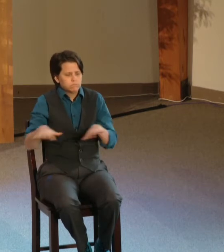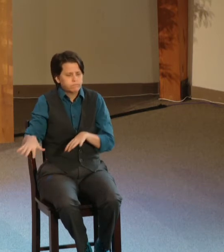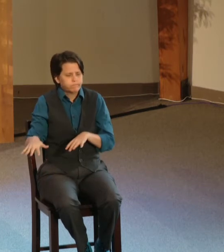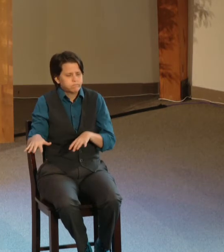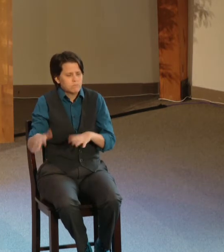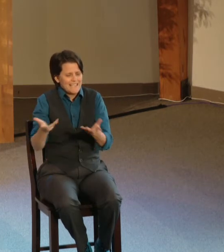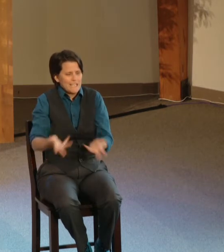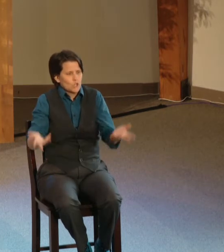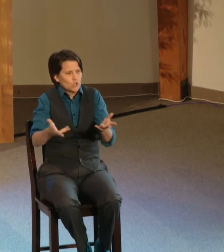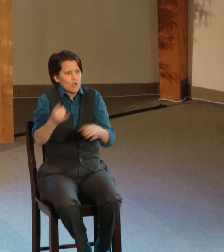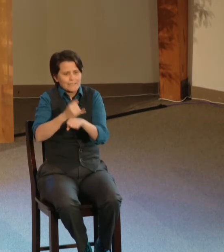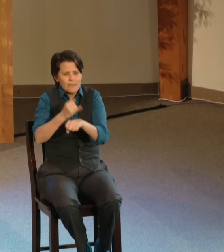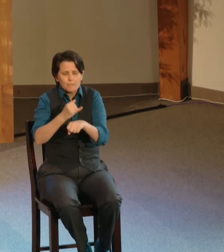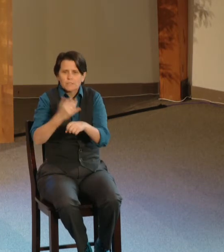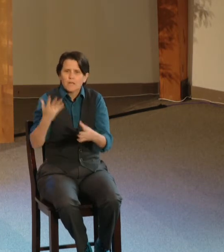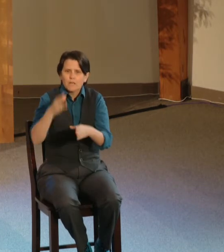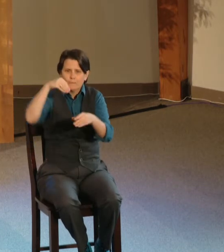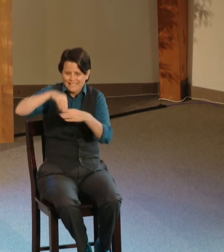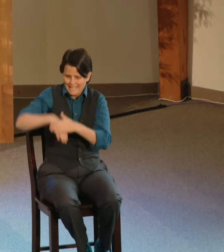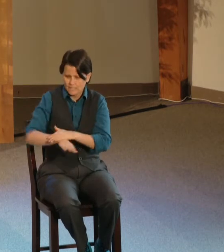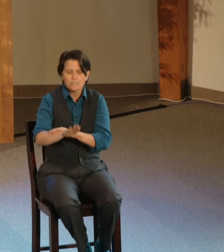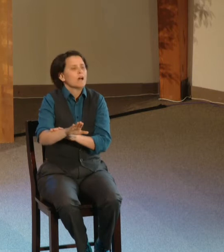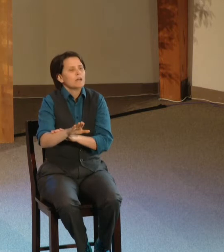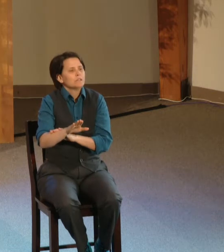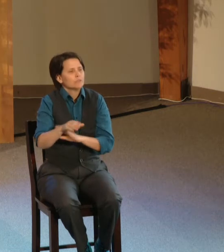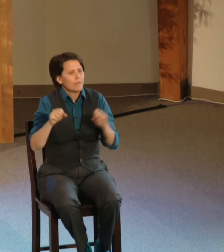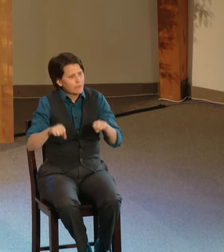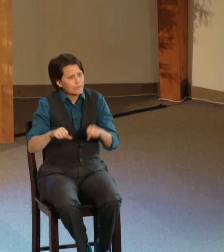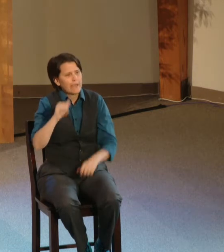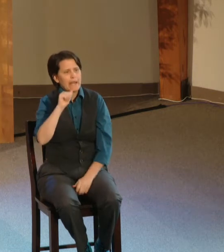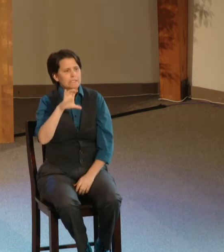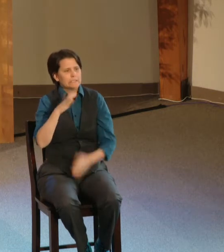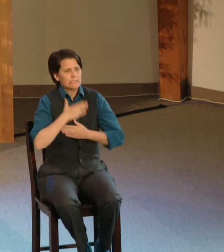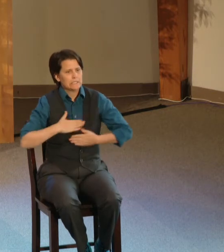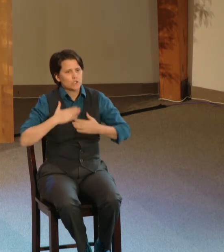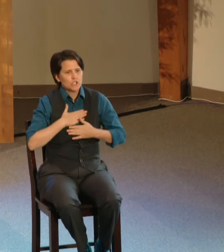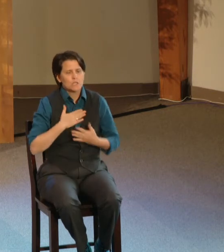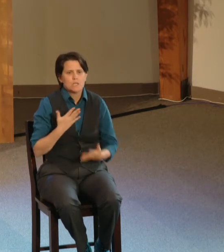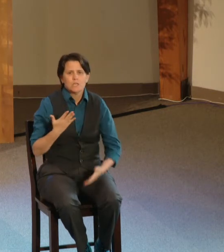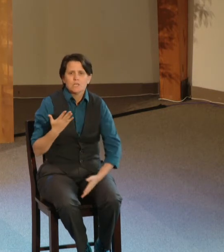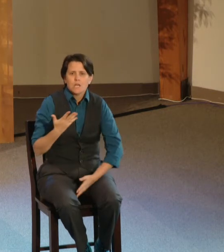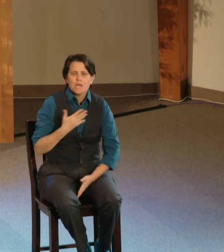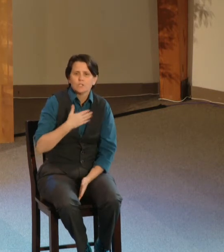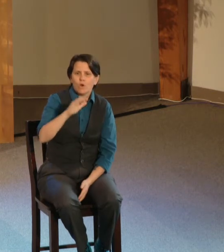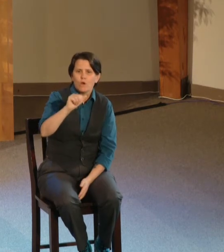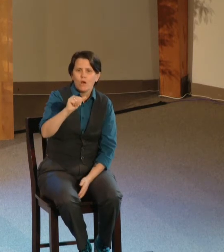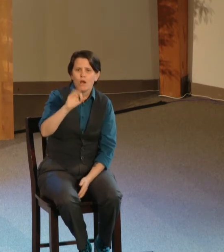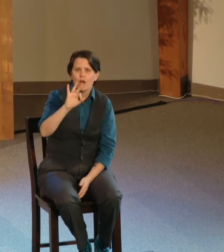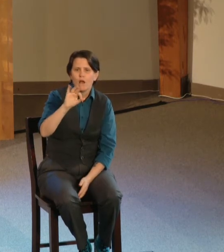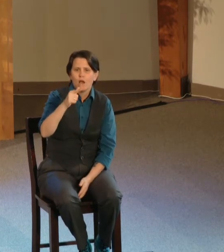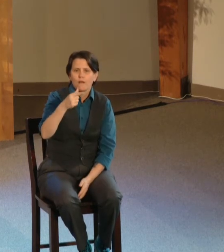inside. I wonder what our responses are to the people in Afghan who are being